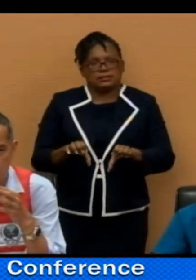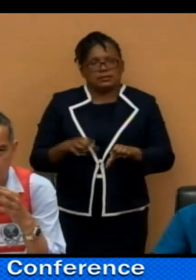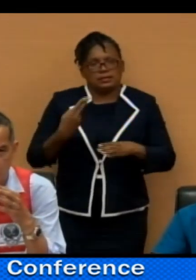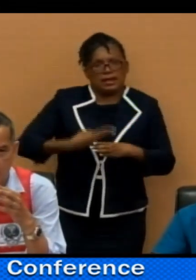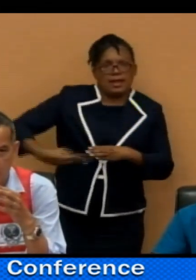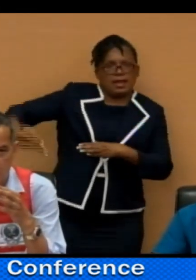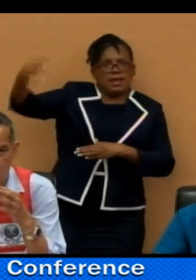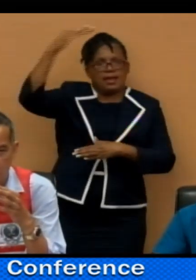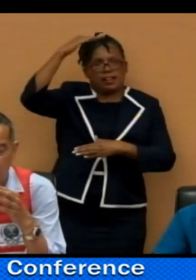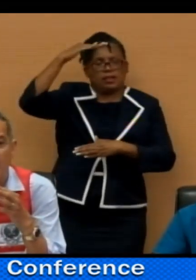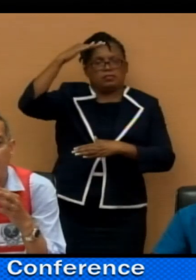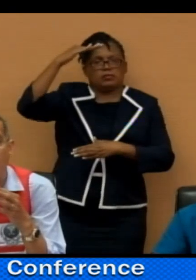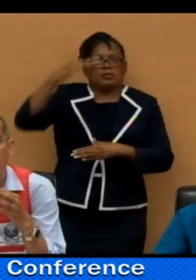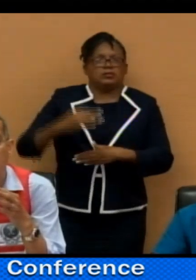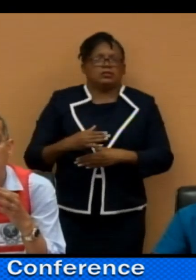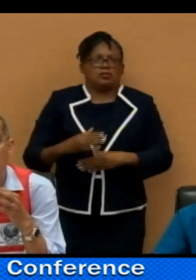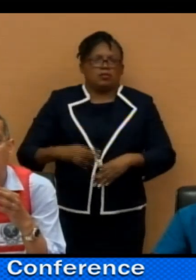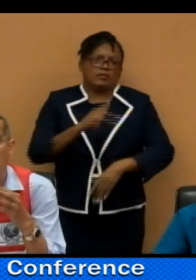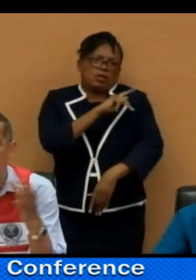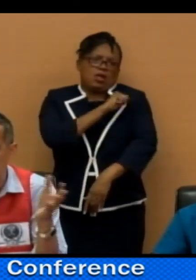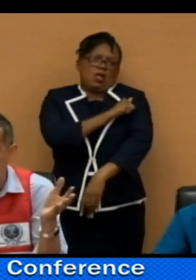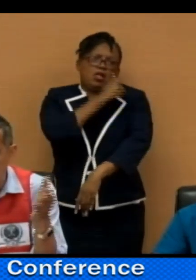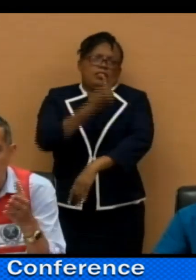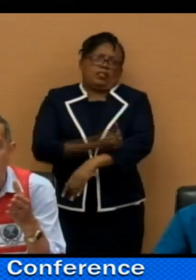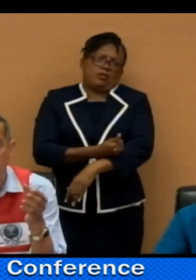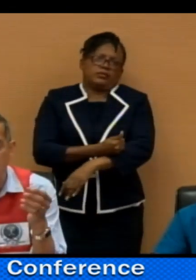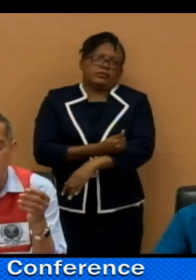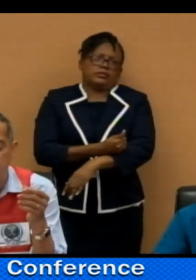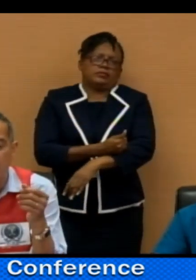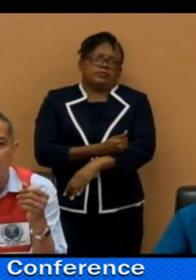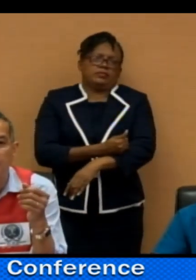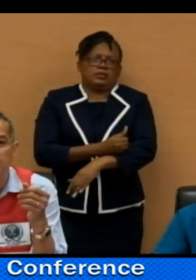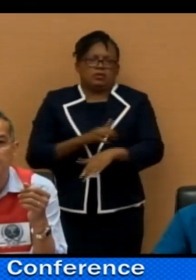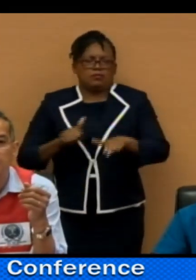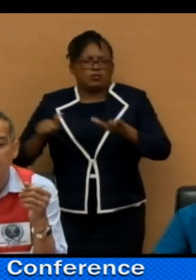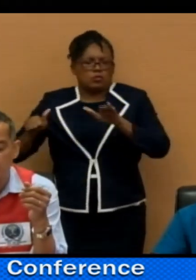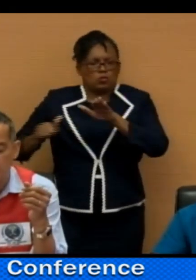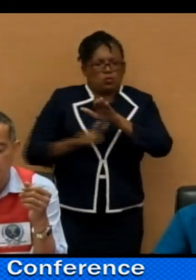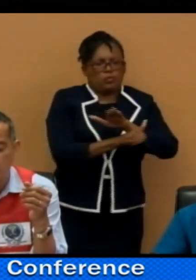level of authority with respect to quarantine, etc.